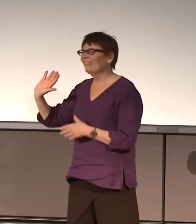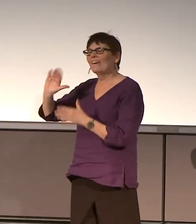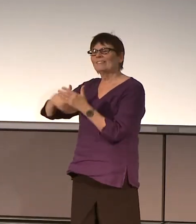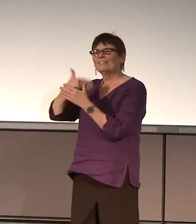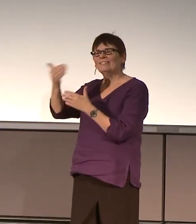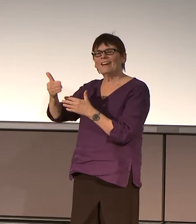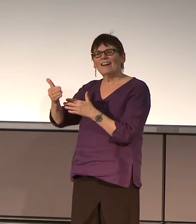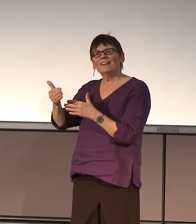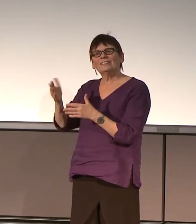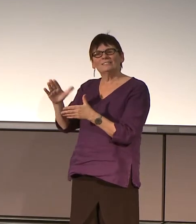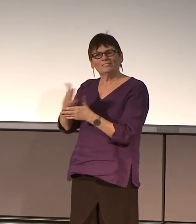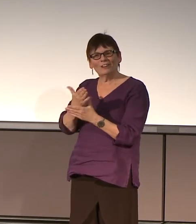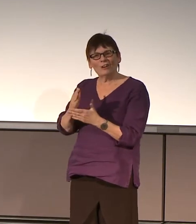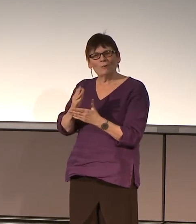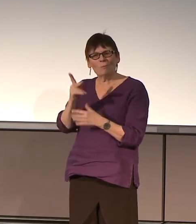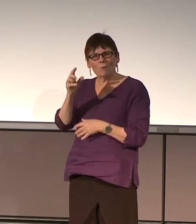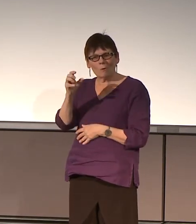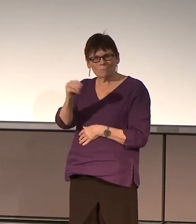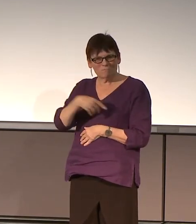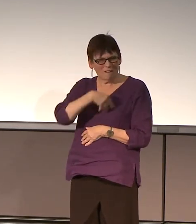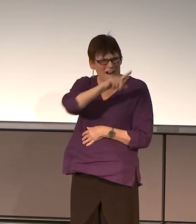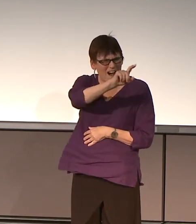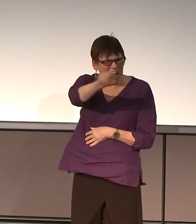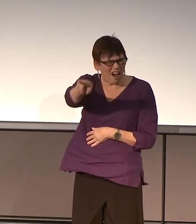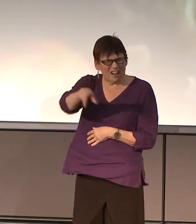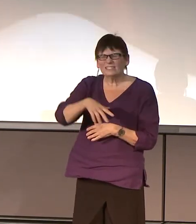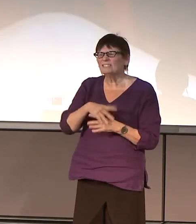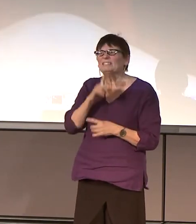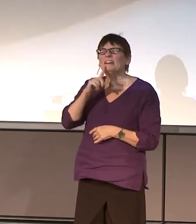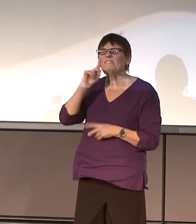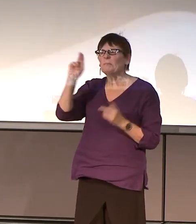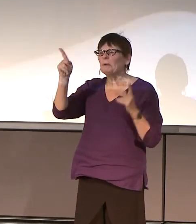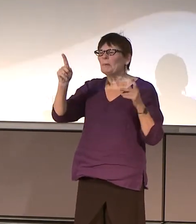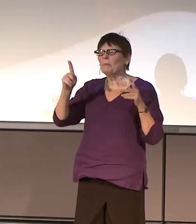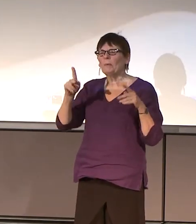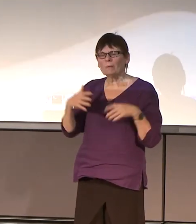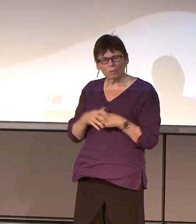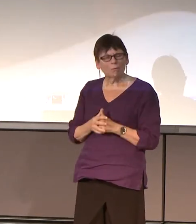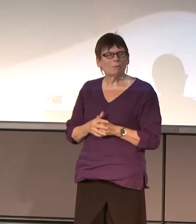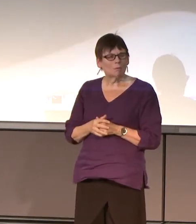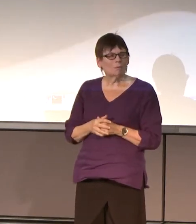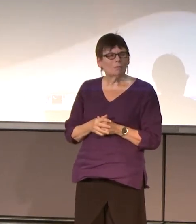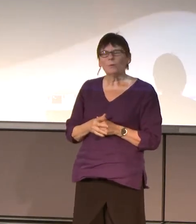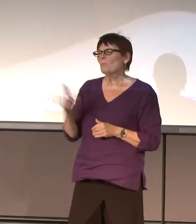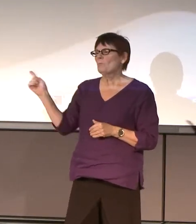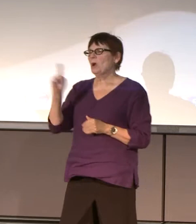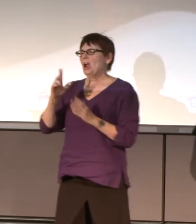Thank you, that was lovely. Next, I'd like to share a poem. I'd like to ask the deaf people,